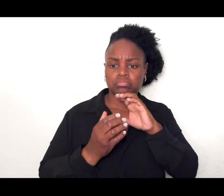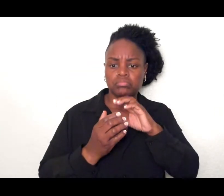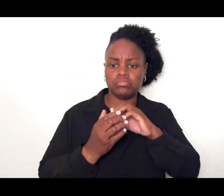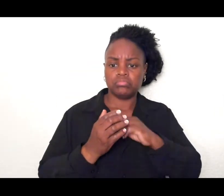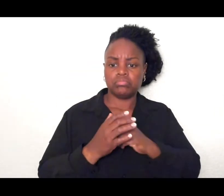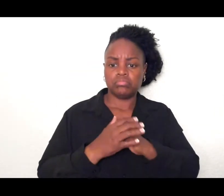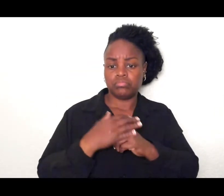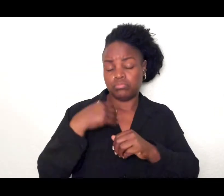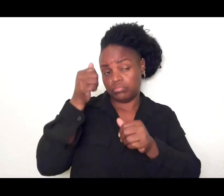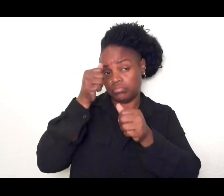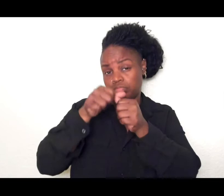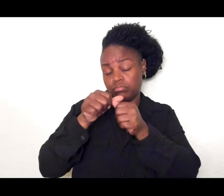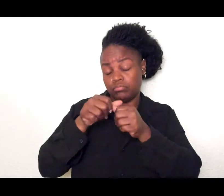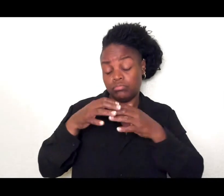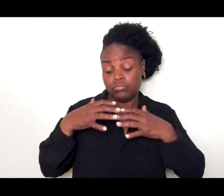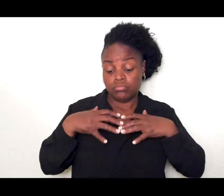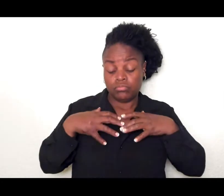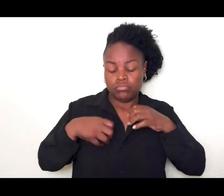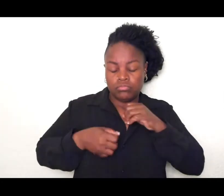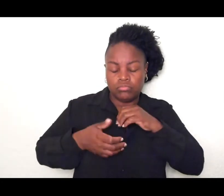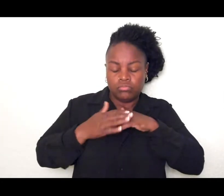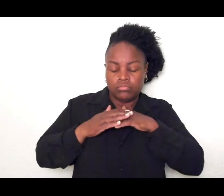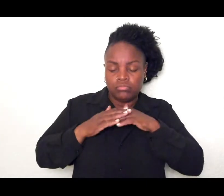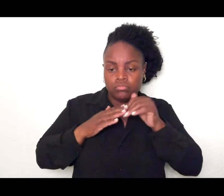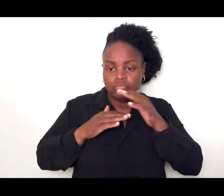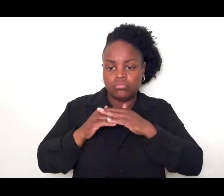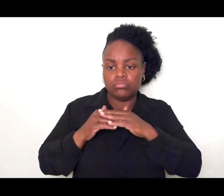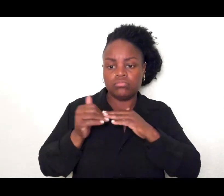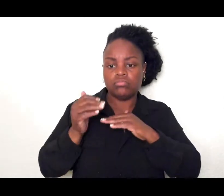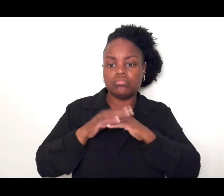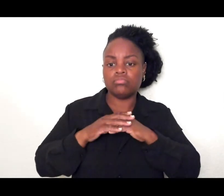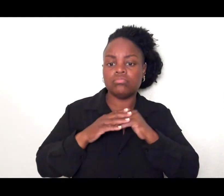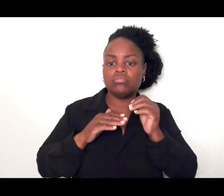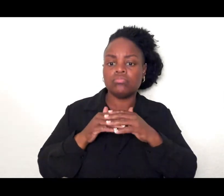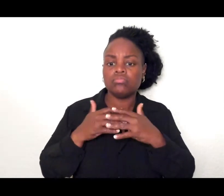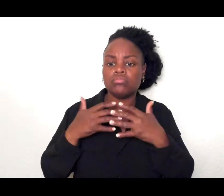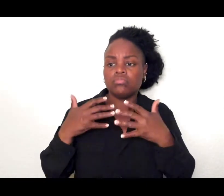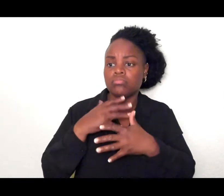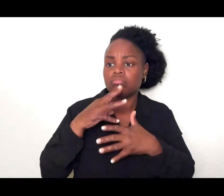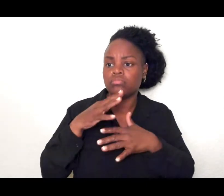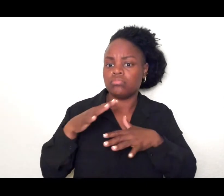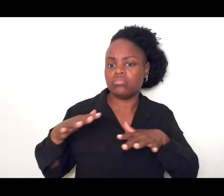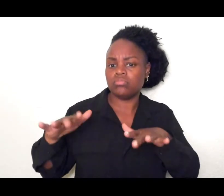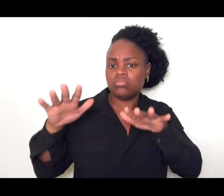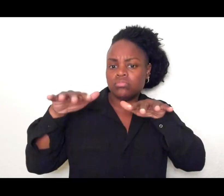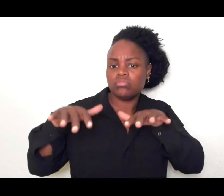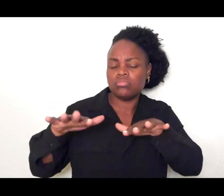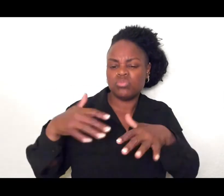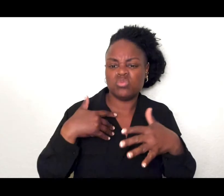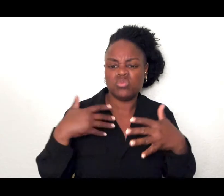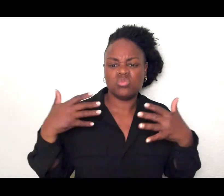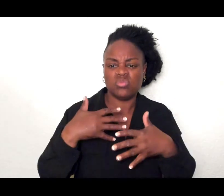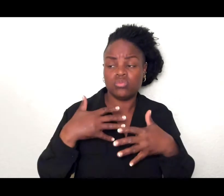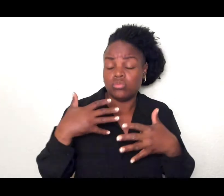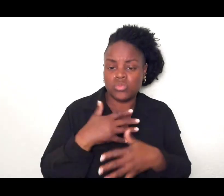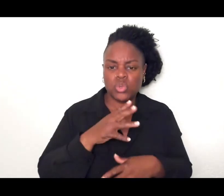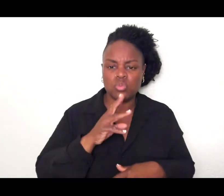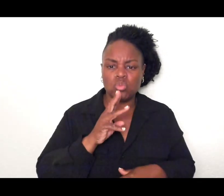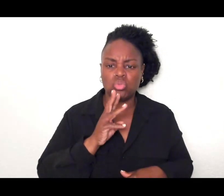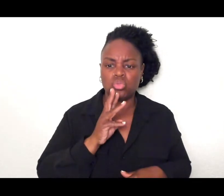planet. I thought New Orleans would be the place to hold me while I grieved because of the deep,